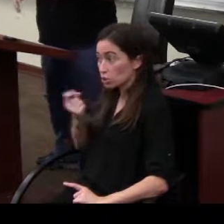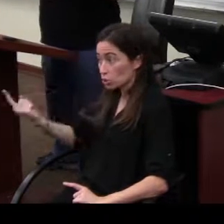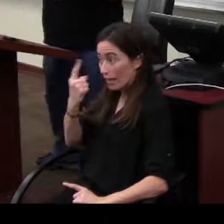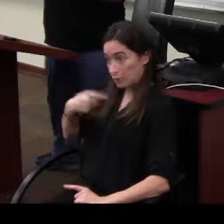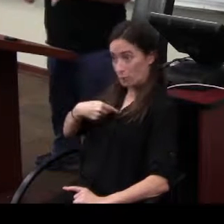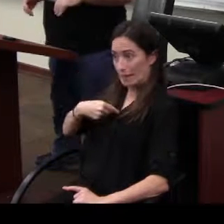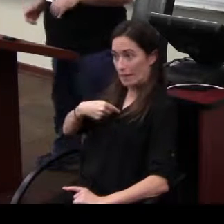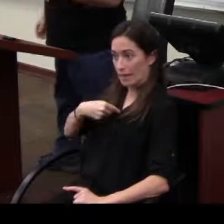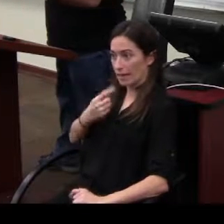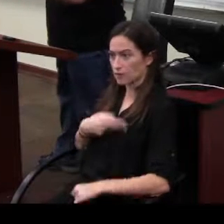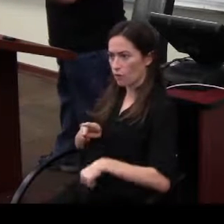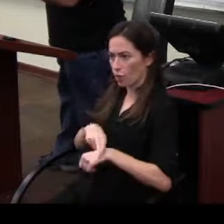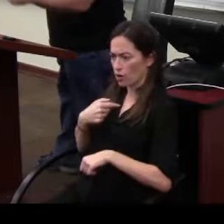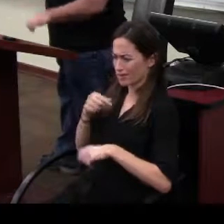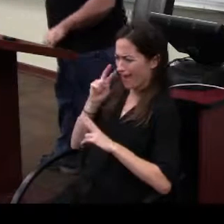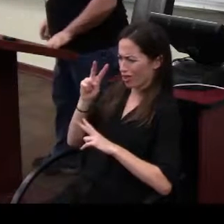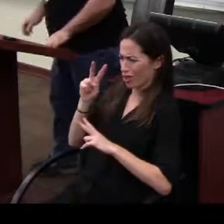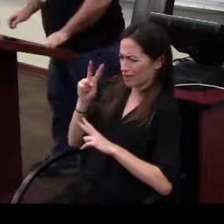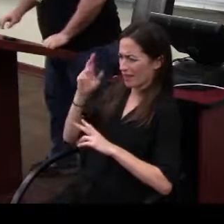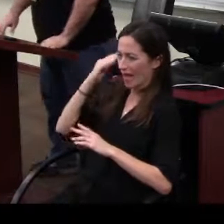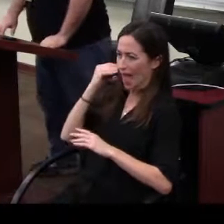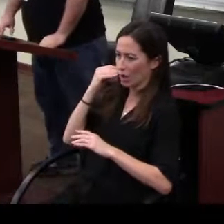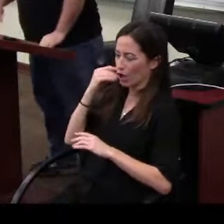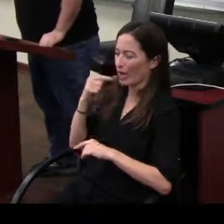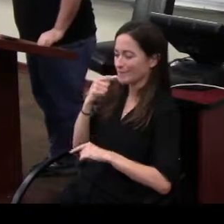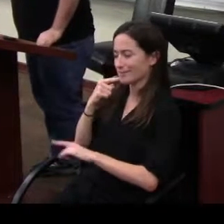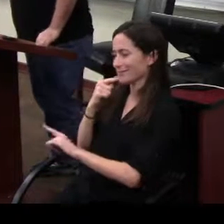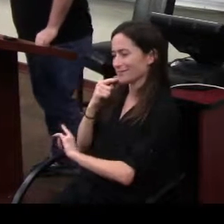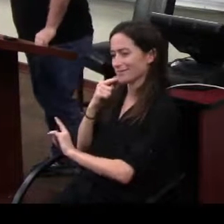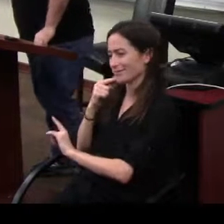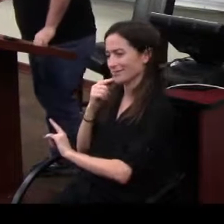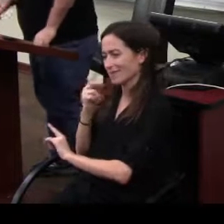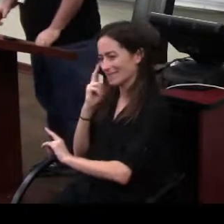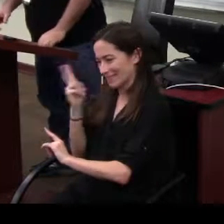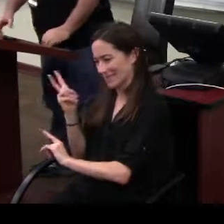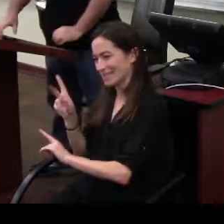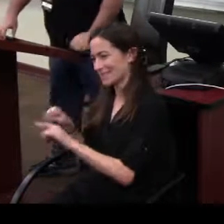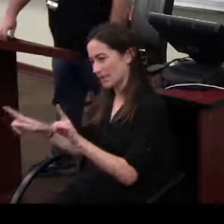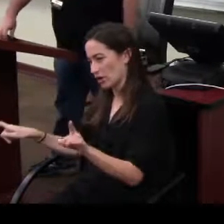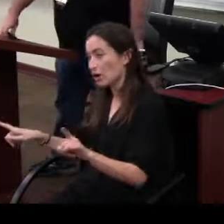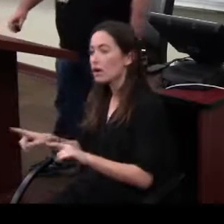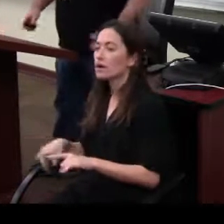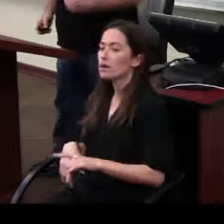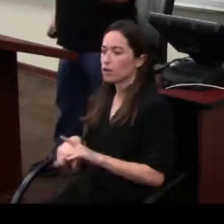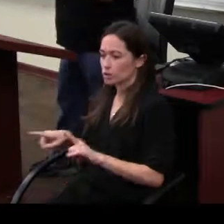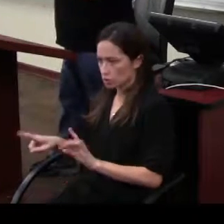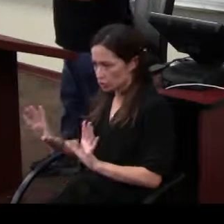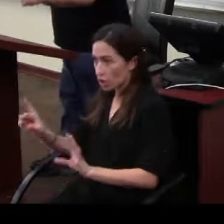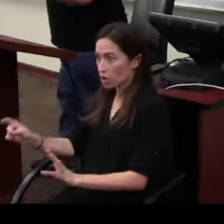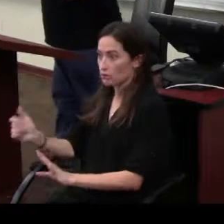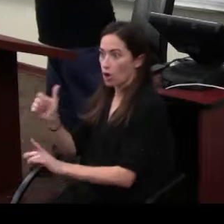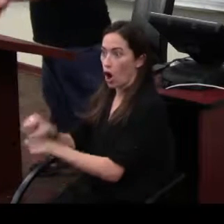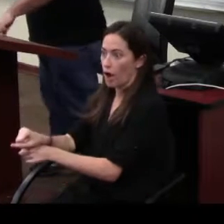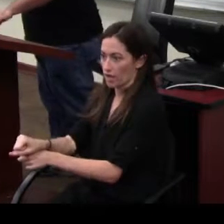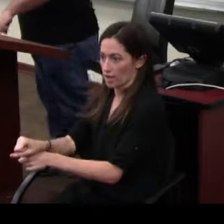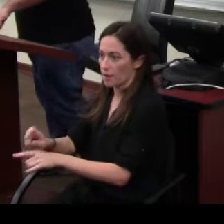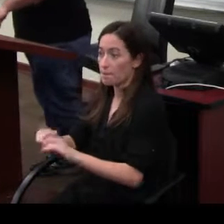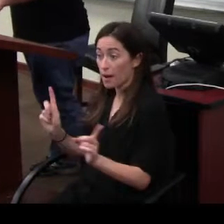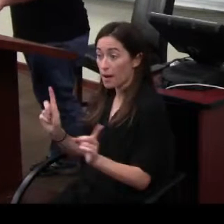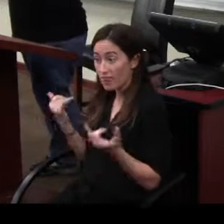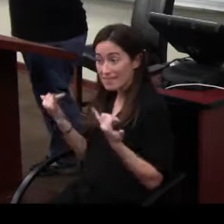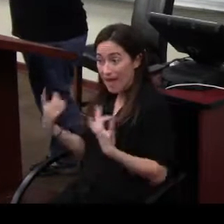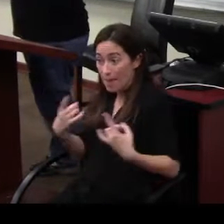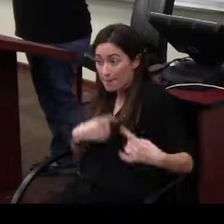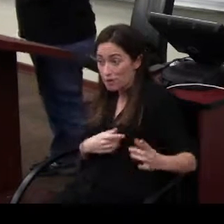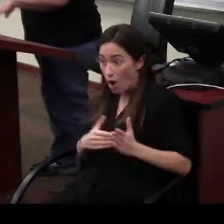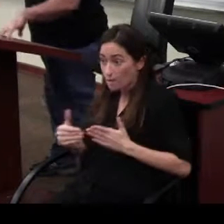She came to me, and, of course, we looked at the headers and showed her what was going on with that. But this is happening a lot. This is very successful, and it's happening